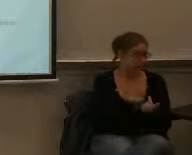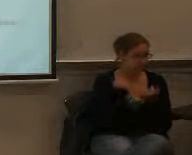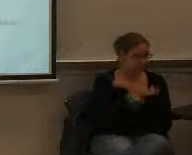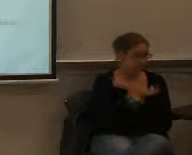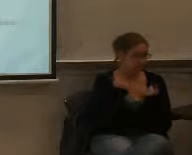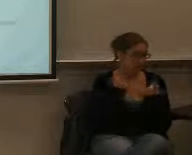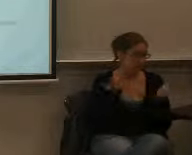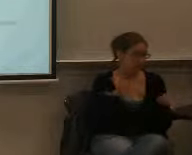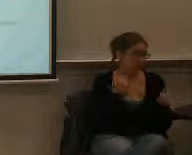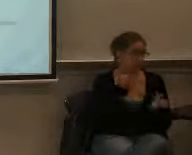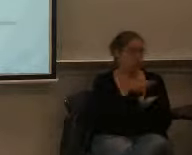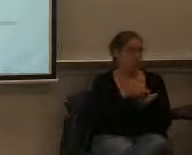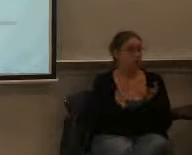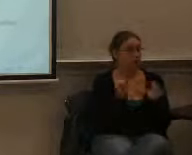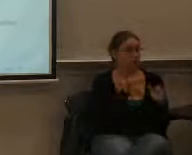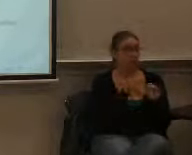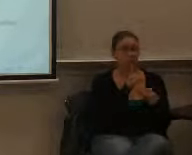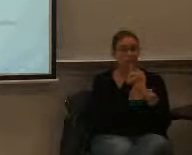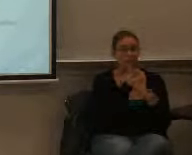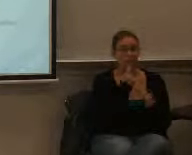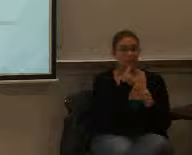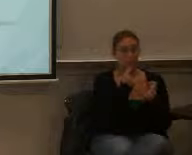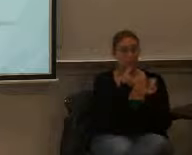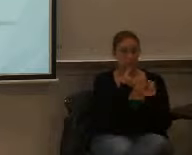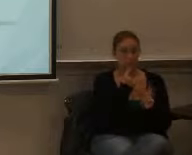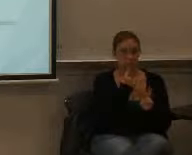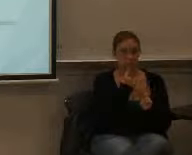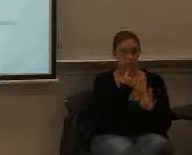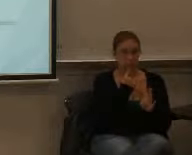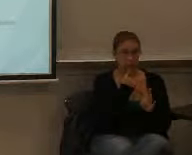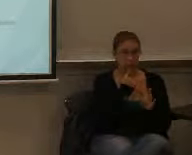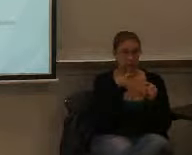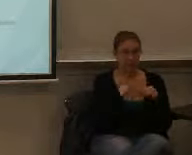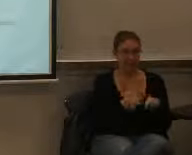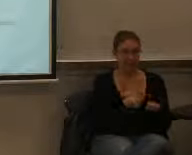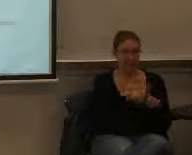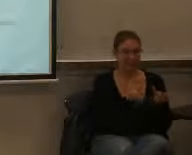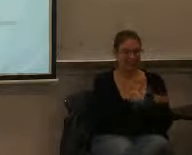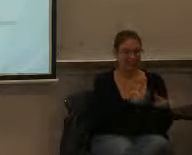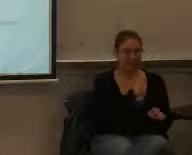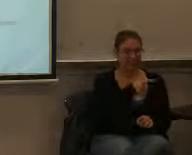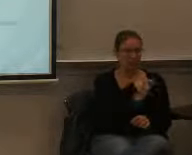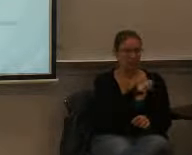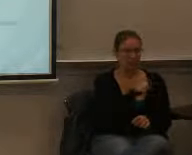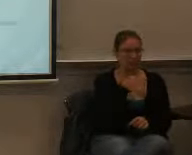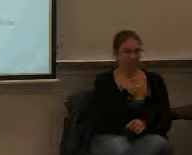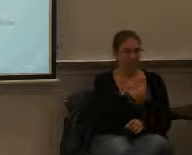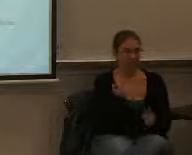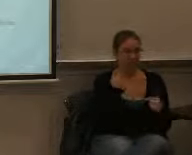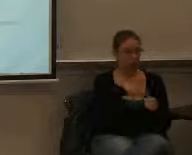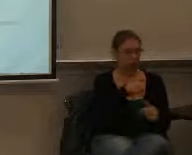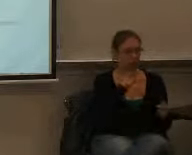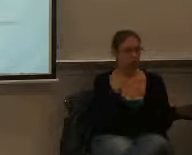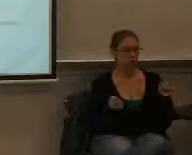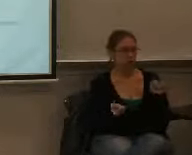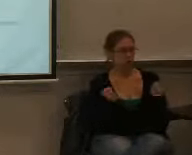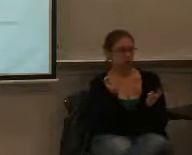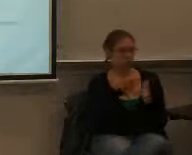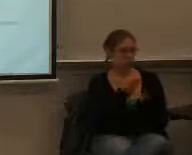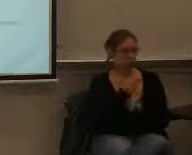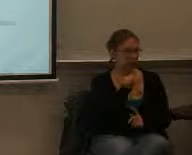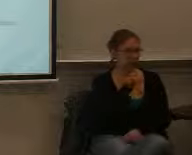So one of the things to do is to say, okay, as the different species of fish come on and